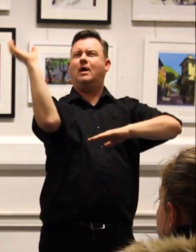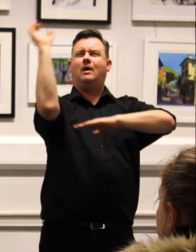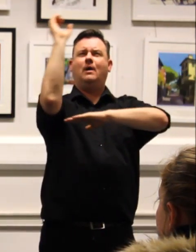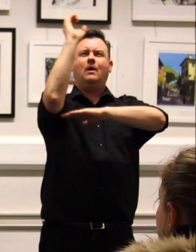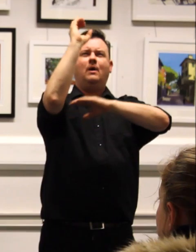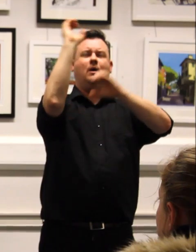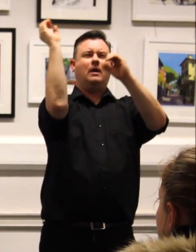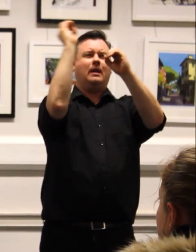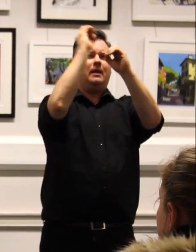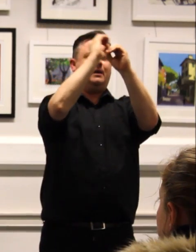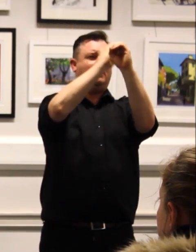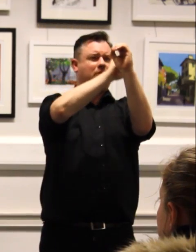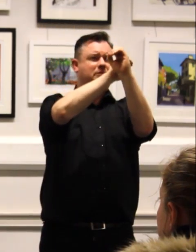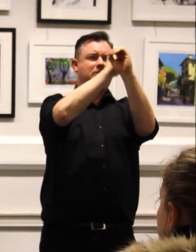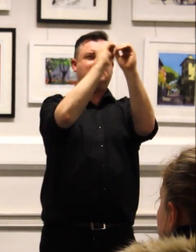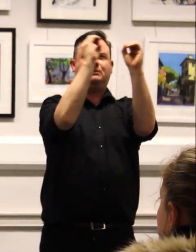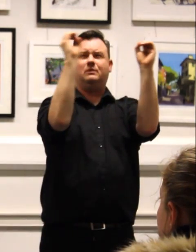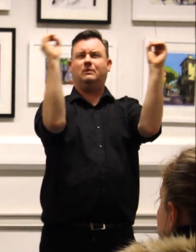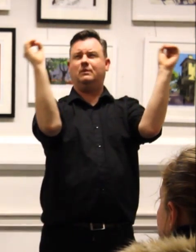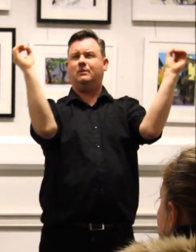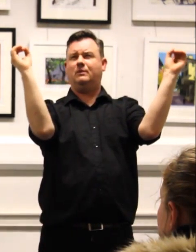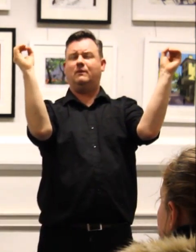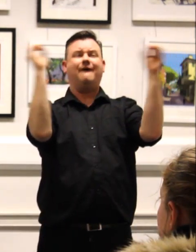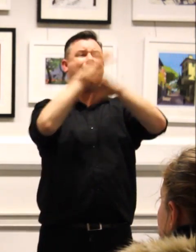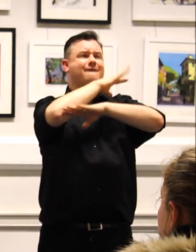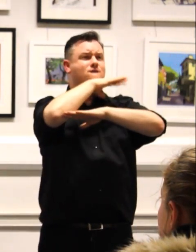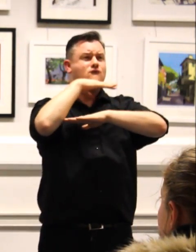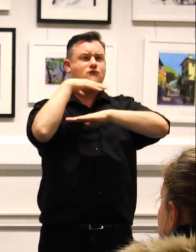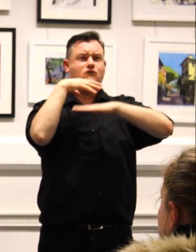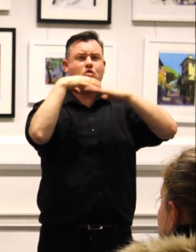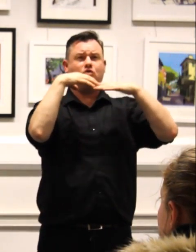went. Fruits tumbled from their branches.